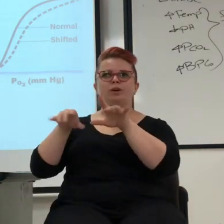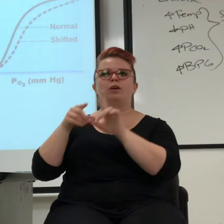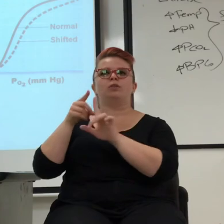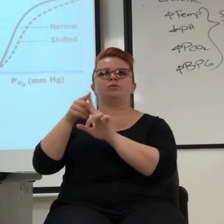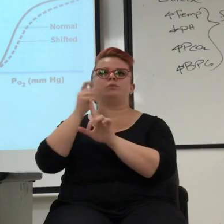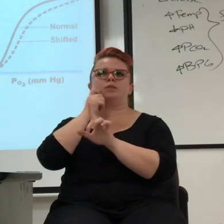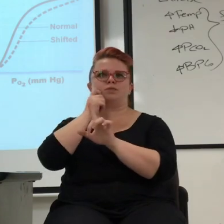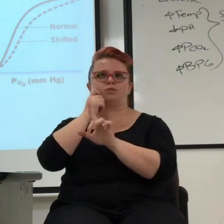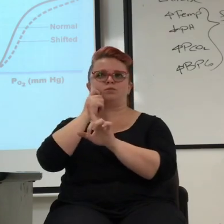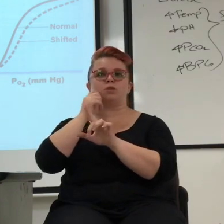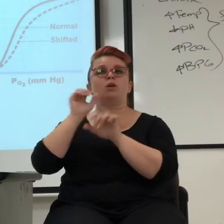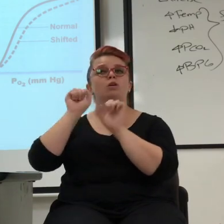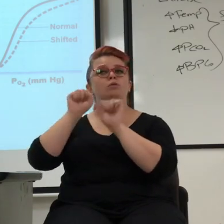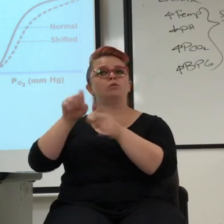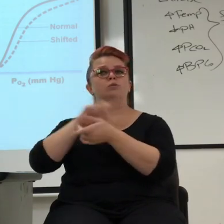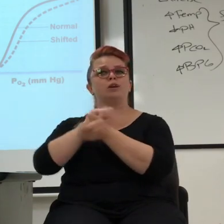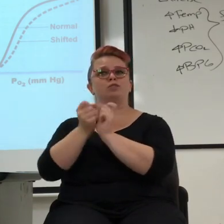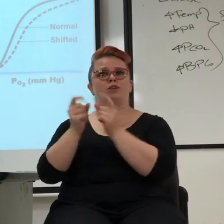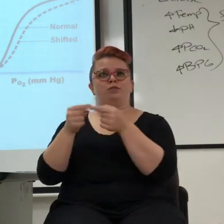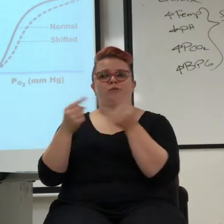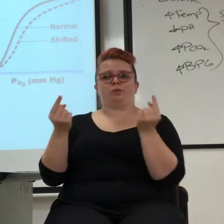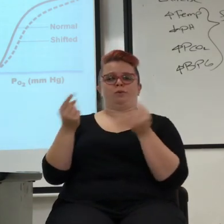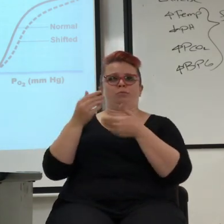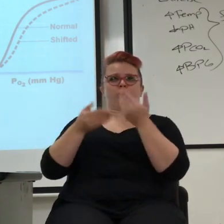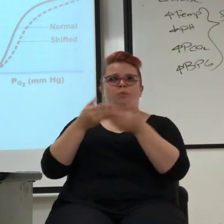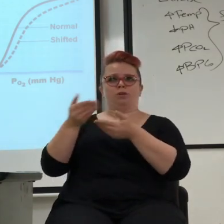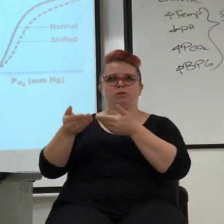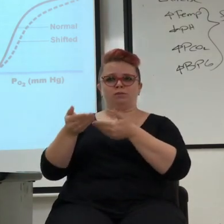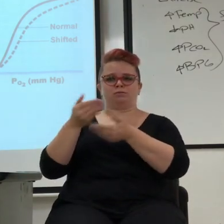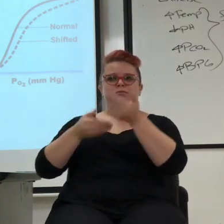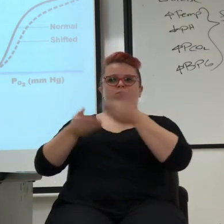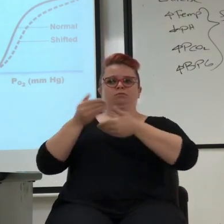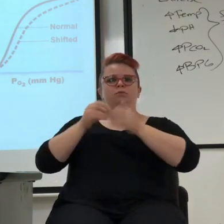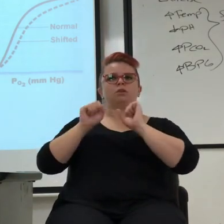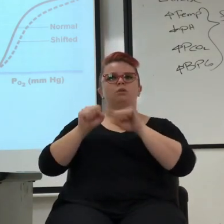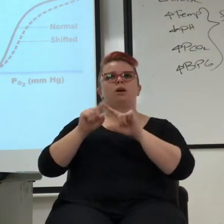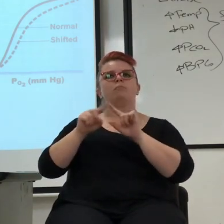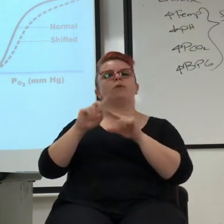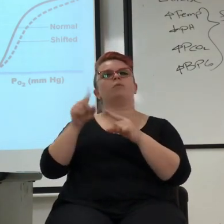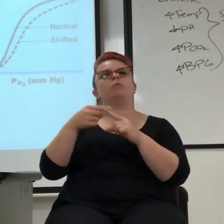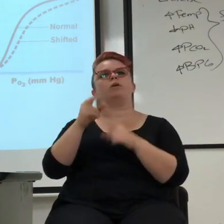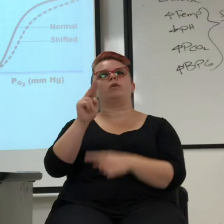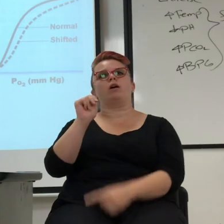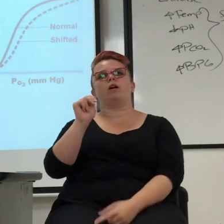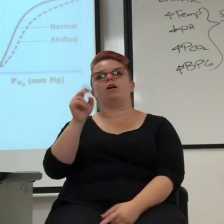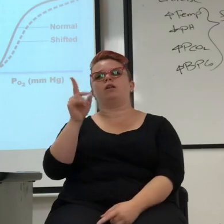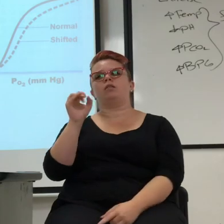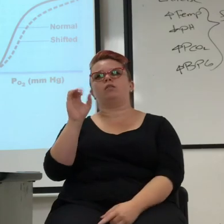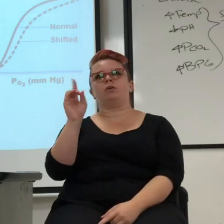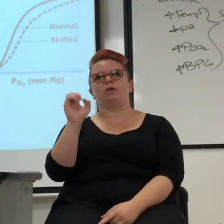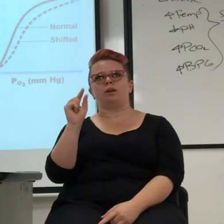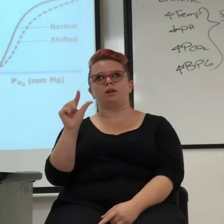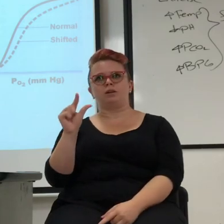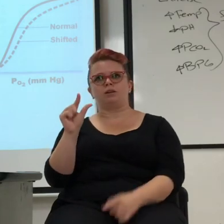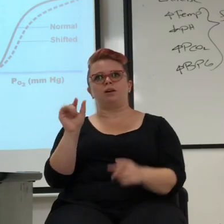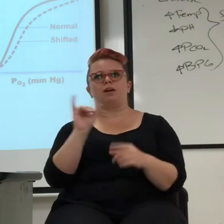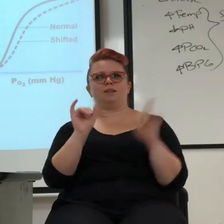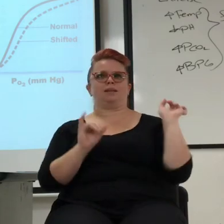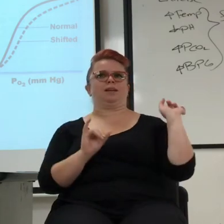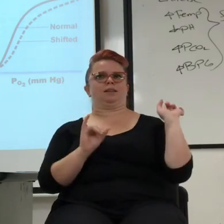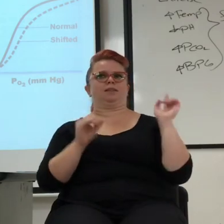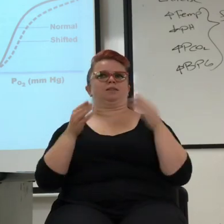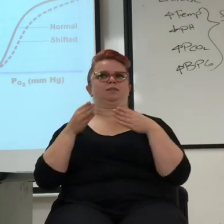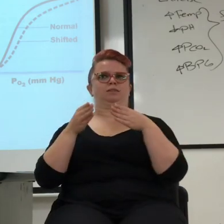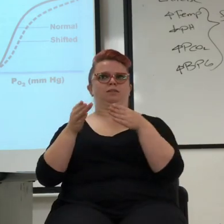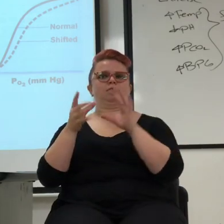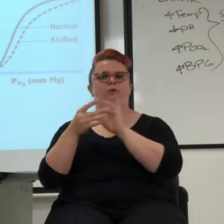Now it's reversible, but when we're talking about unloading, this is the direction we're talking about. Now, when you shift